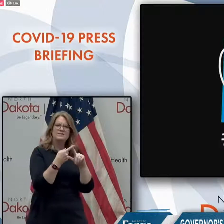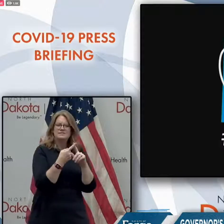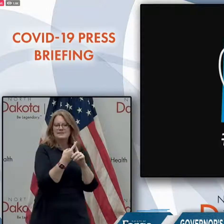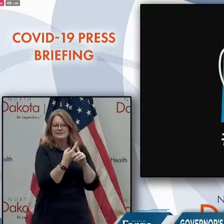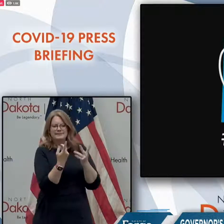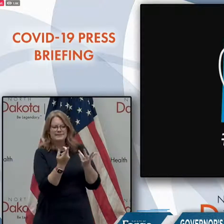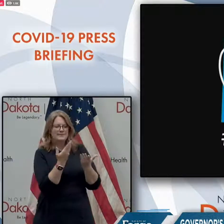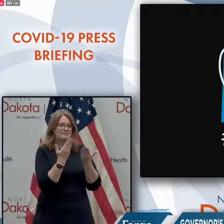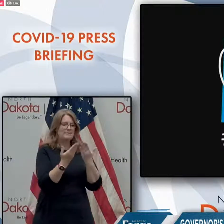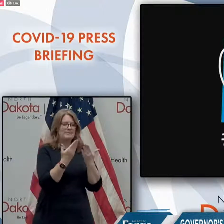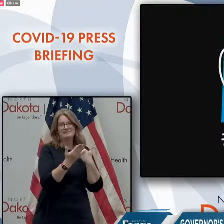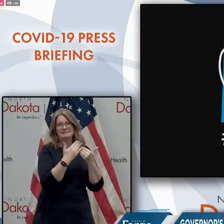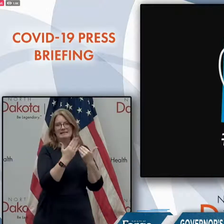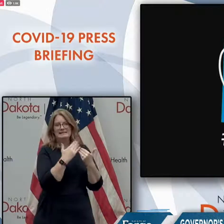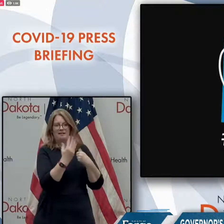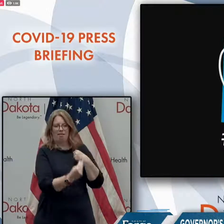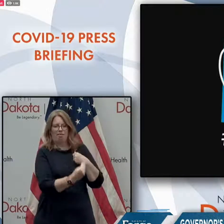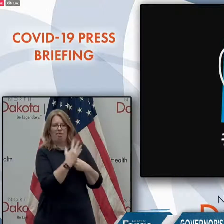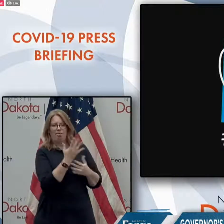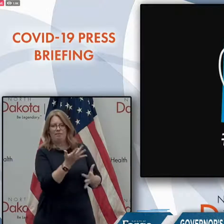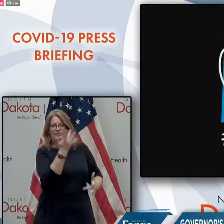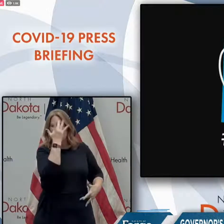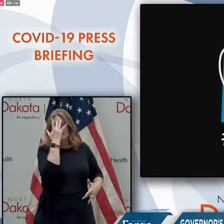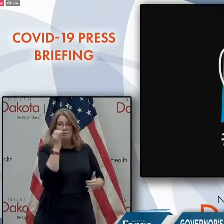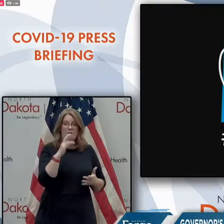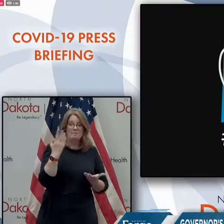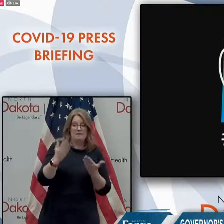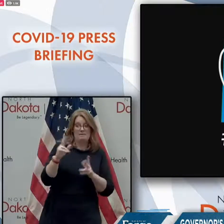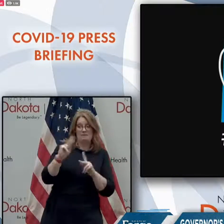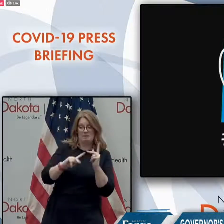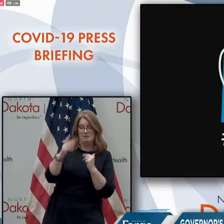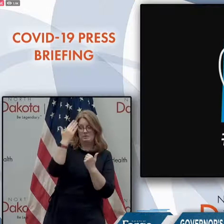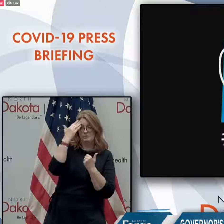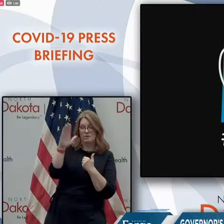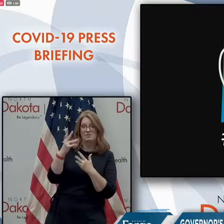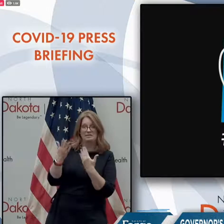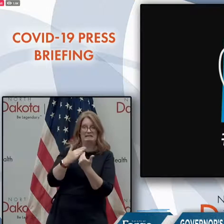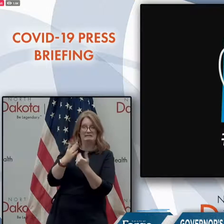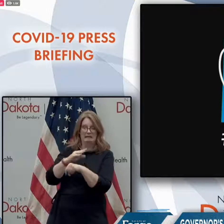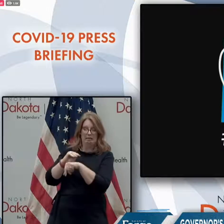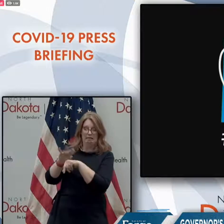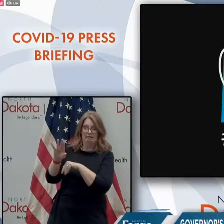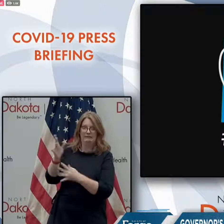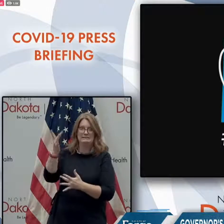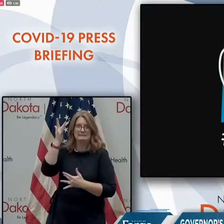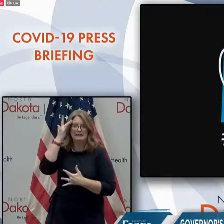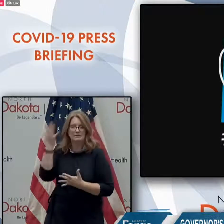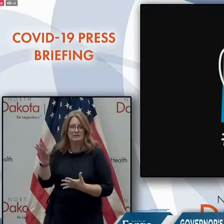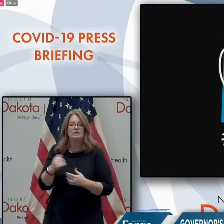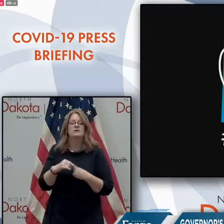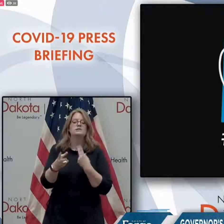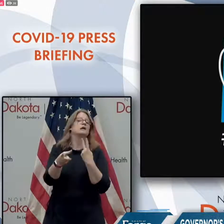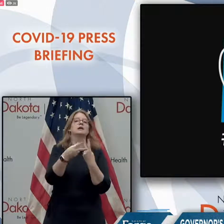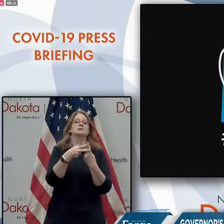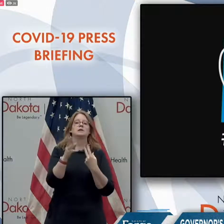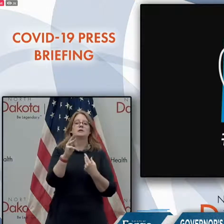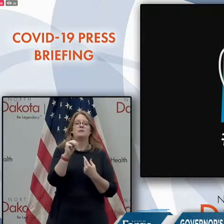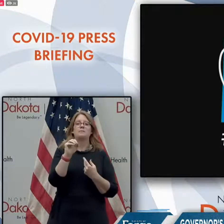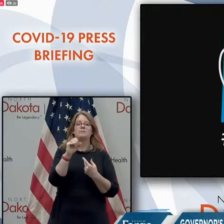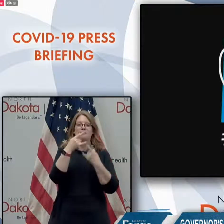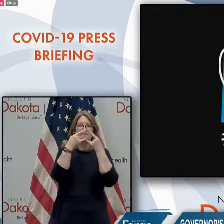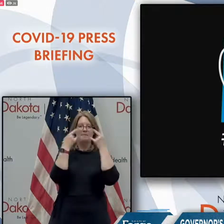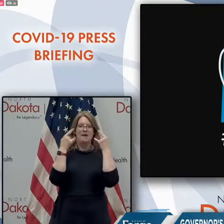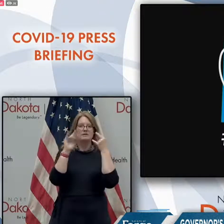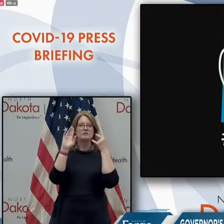people that you don't even know that might be vulnerable. But one of the things that we did as as the part of the #MaskUp campaign, as